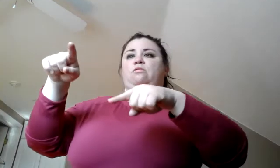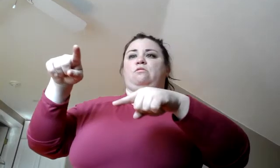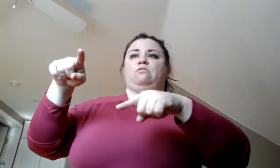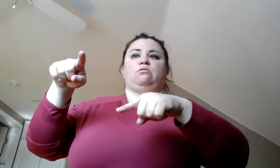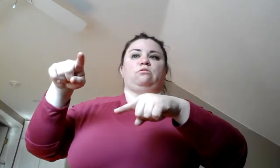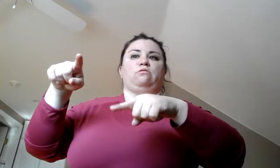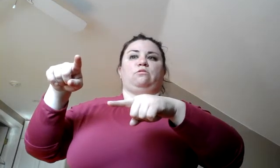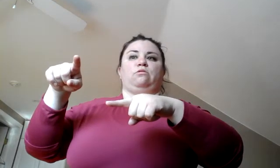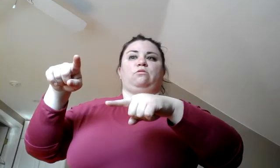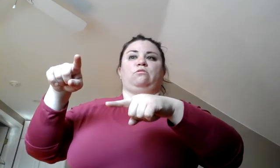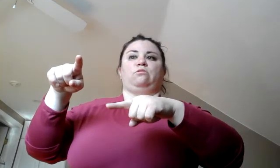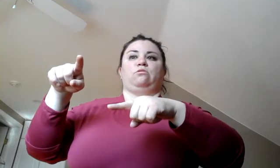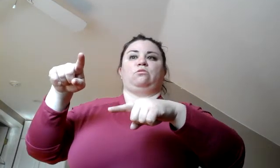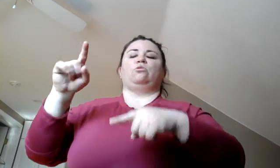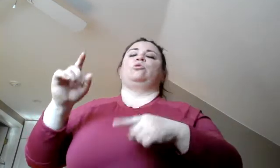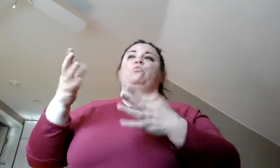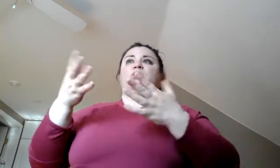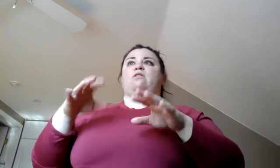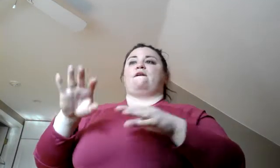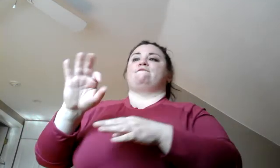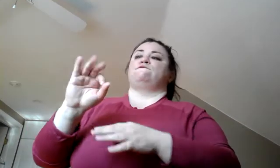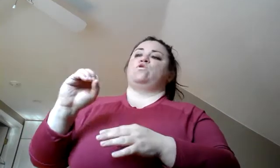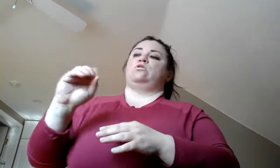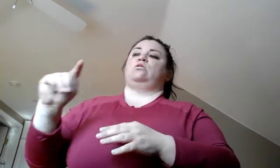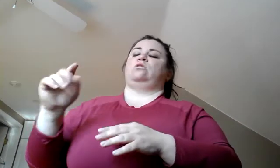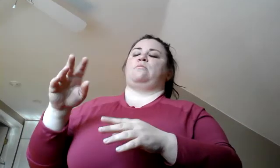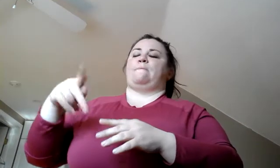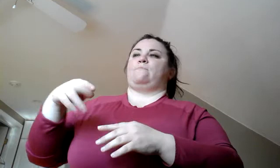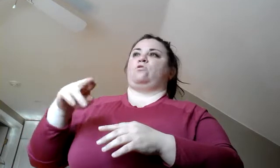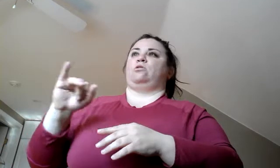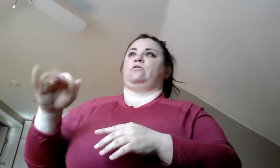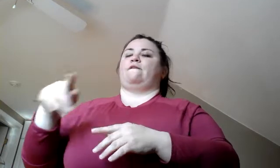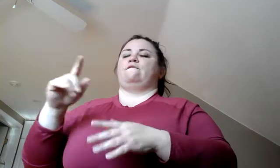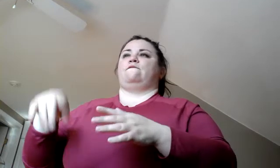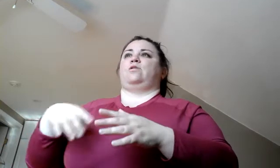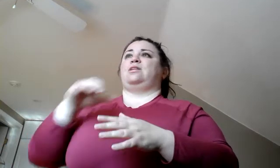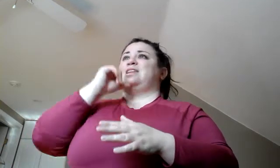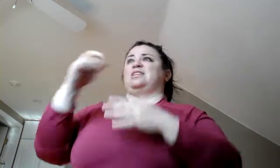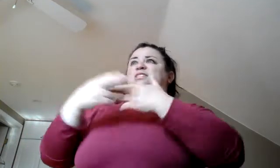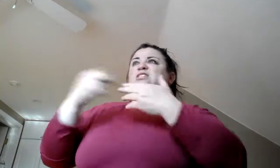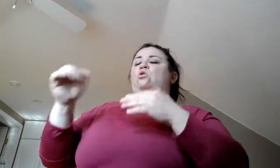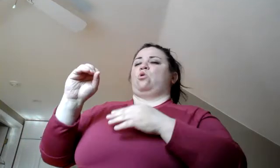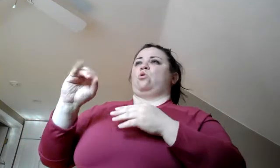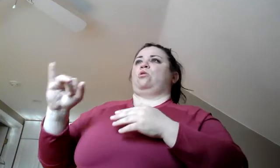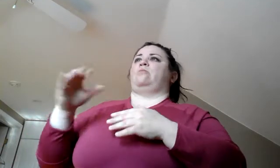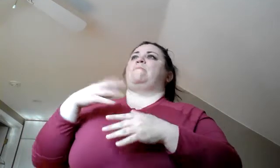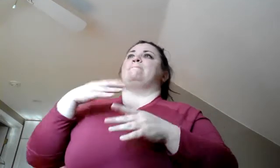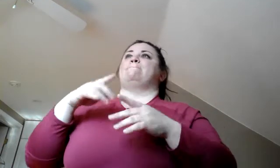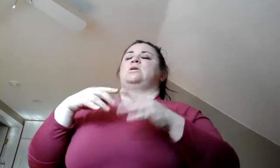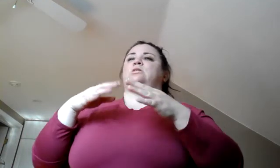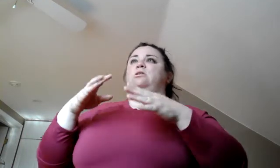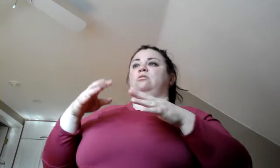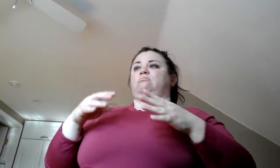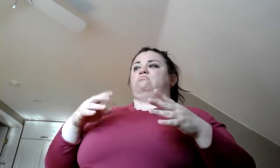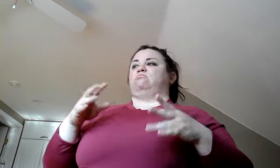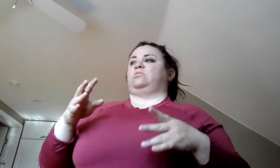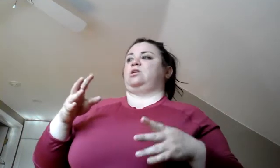were there to get our footprint in there, maybe not to steal the oil, but to have our hands in that business, to have our ability to influence